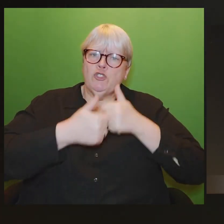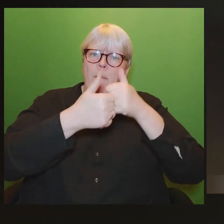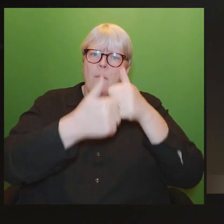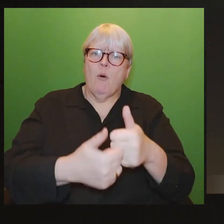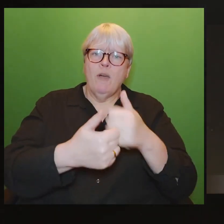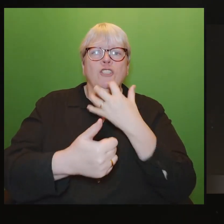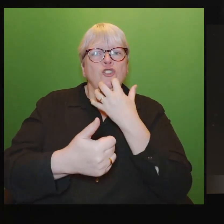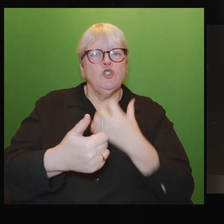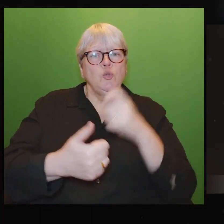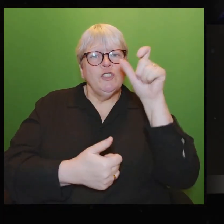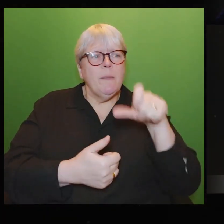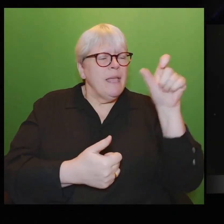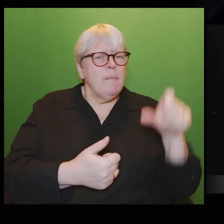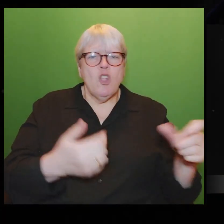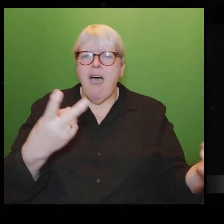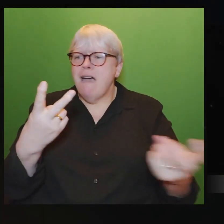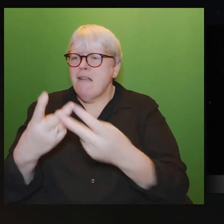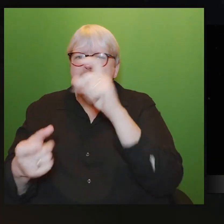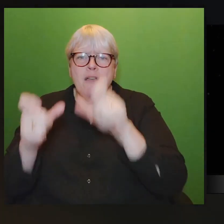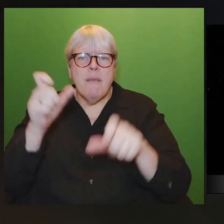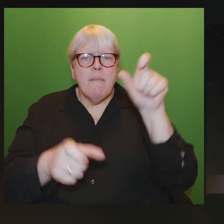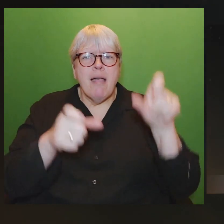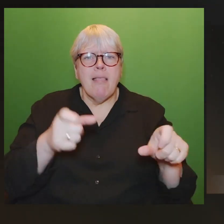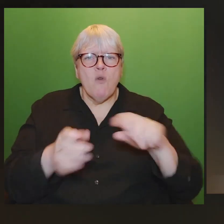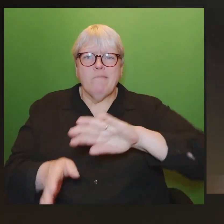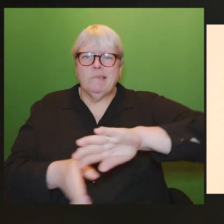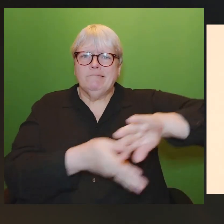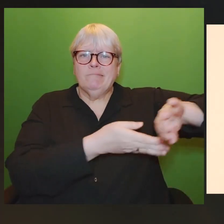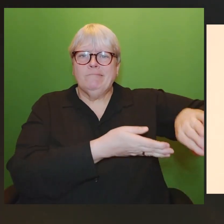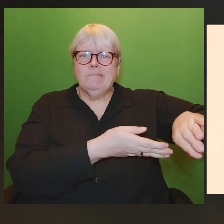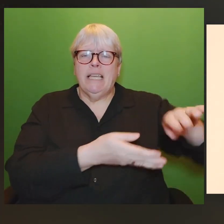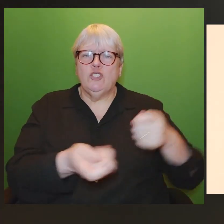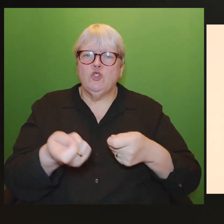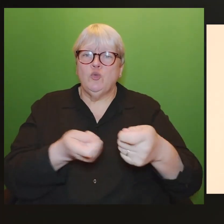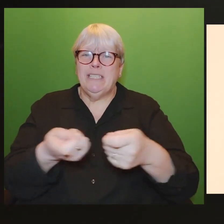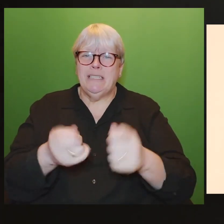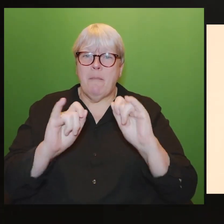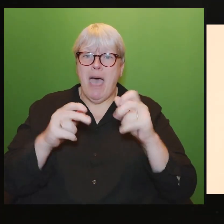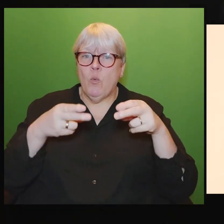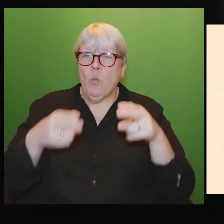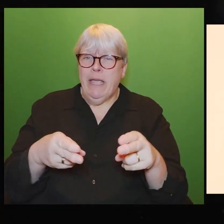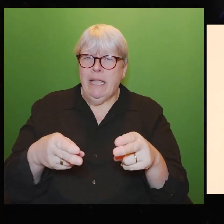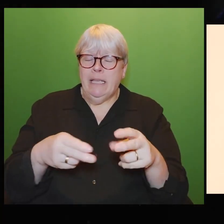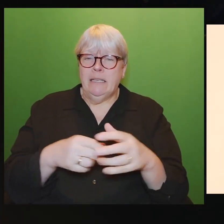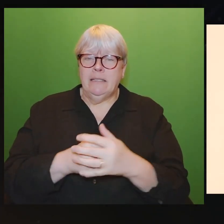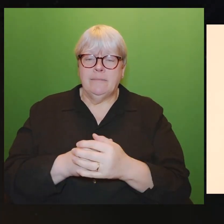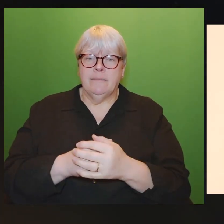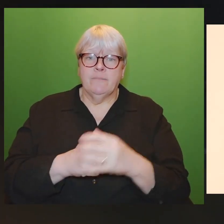her sister again when she moved to America in 1951. Her family was completely